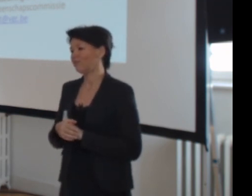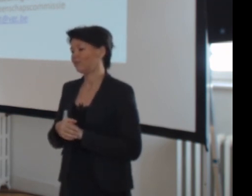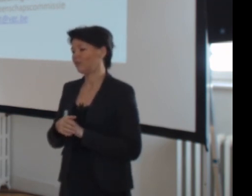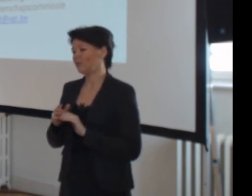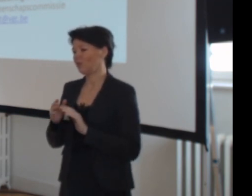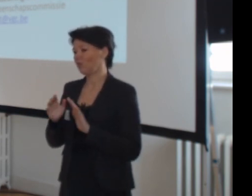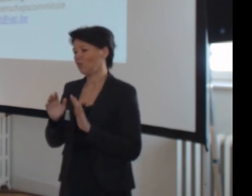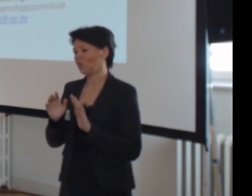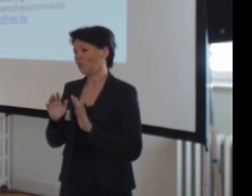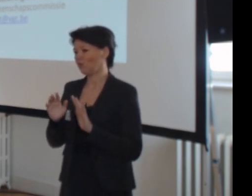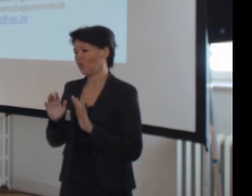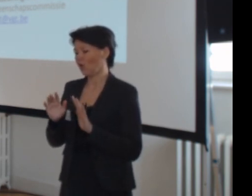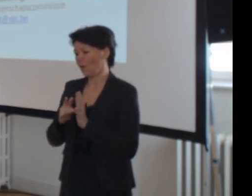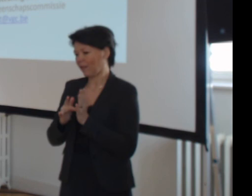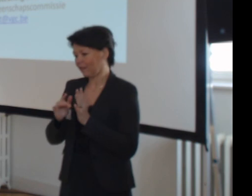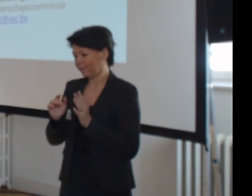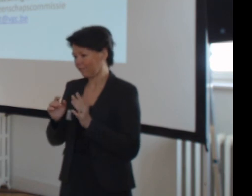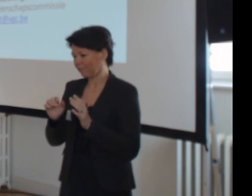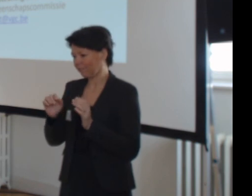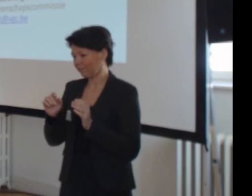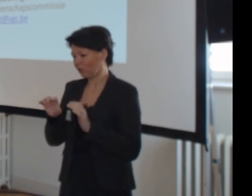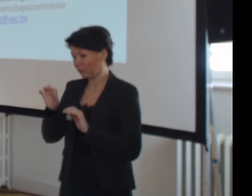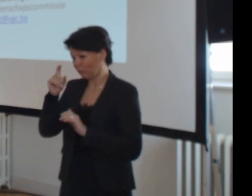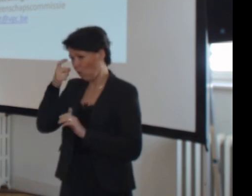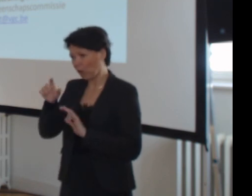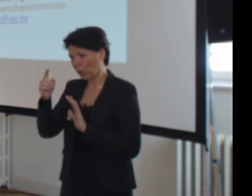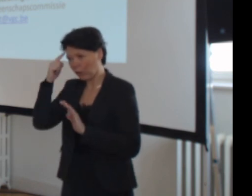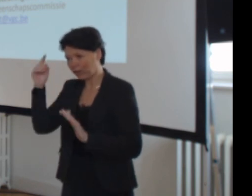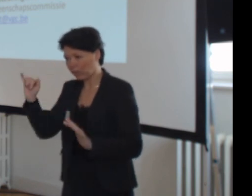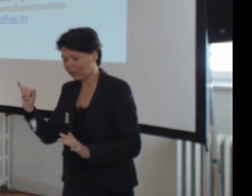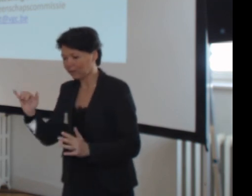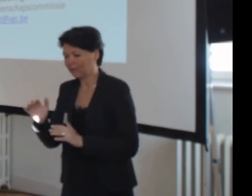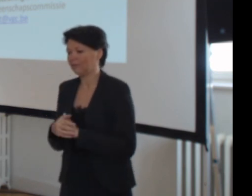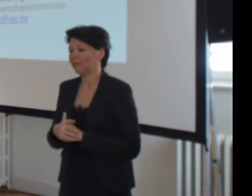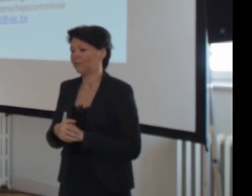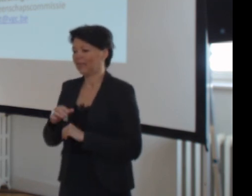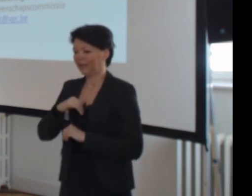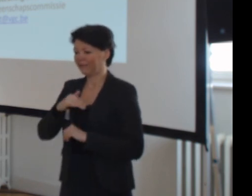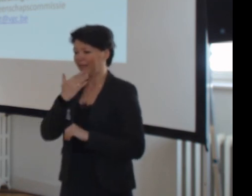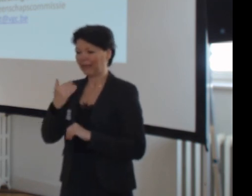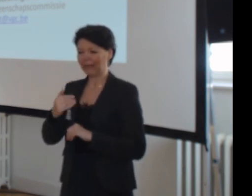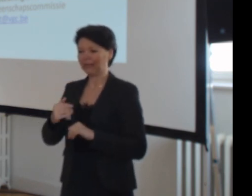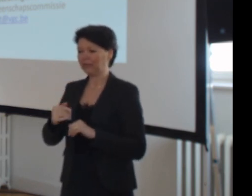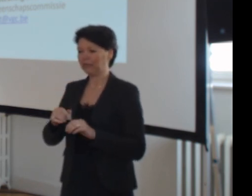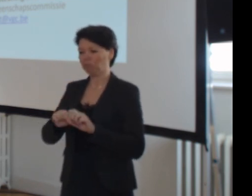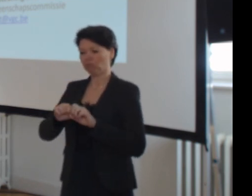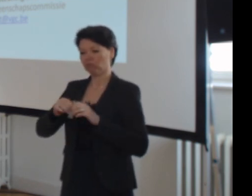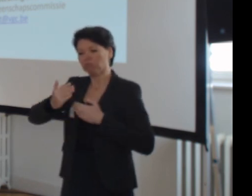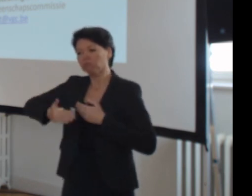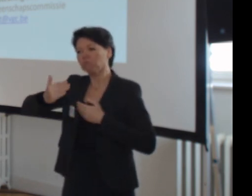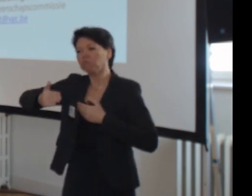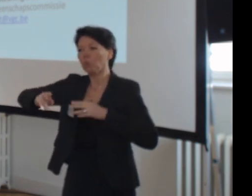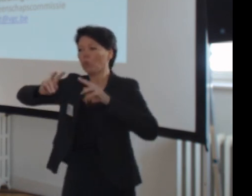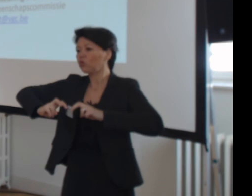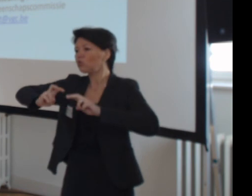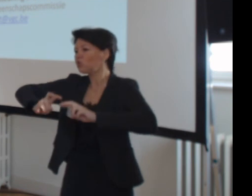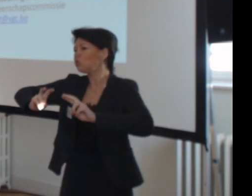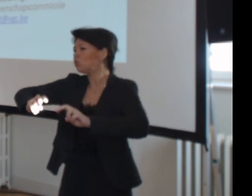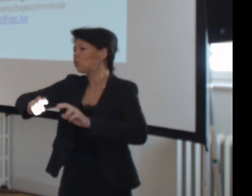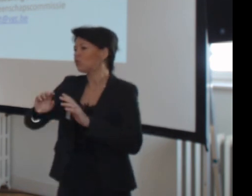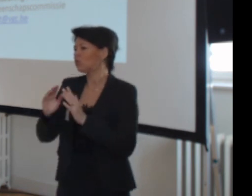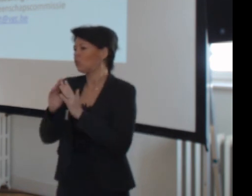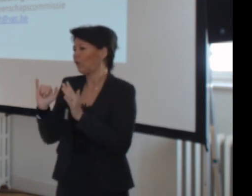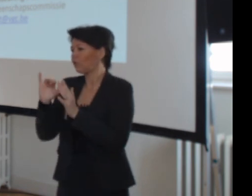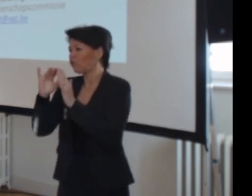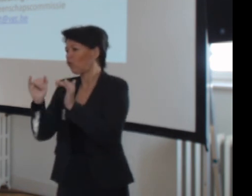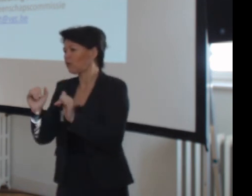in a way, because there are no, as far as I know, there are no systematic studies about home languages. At